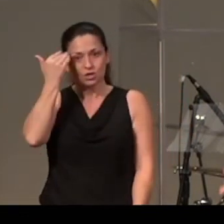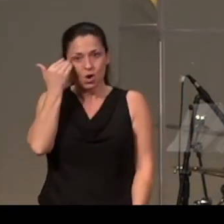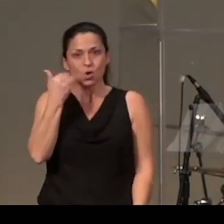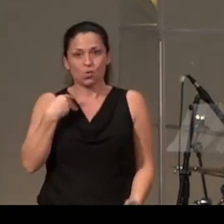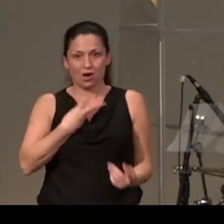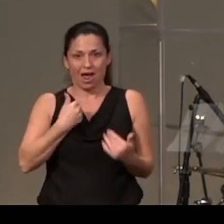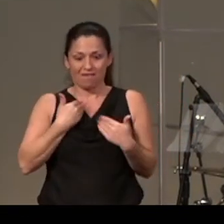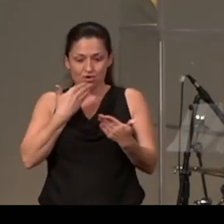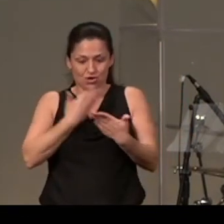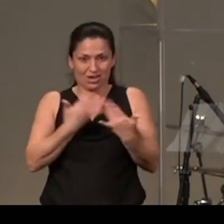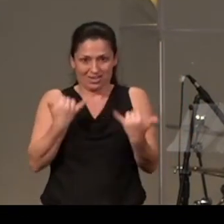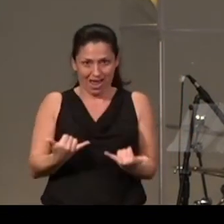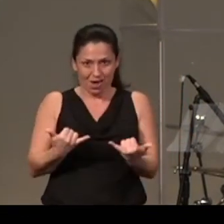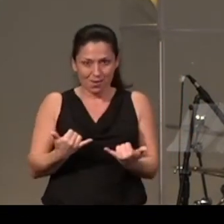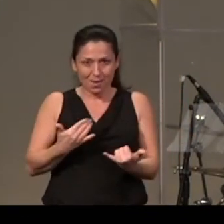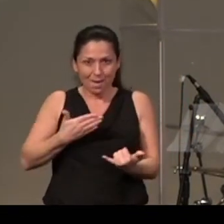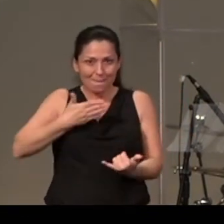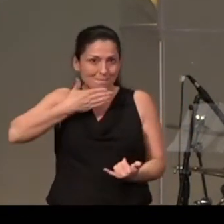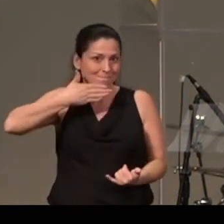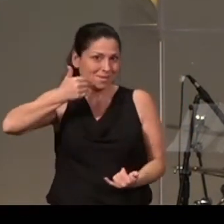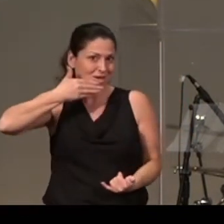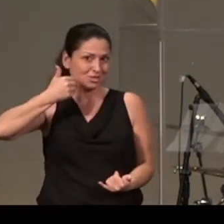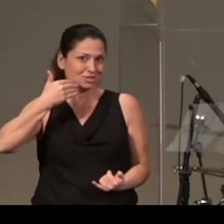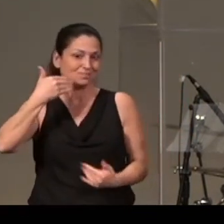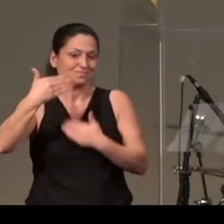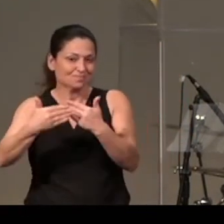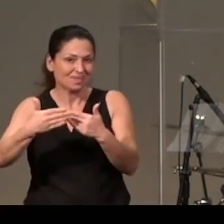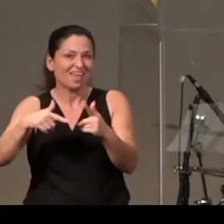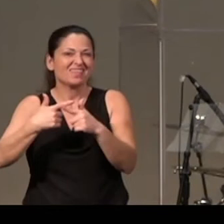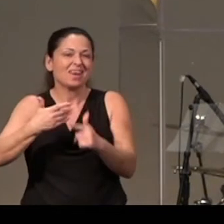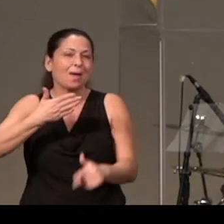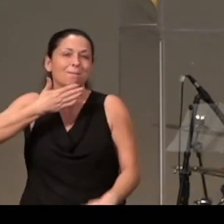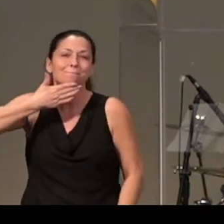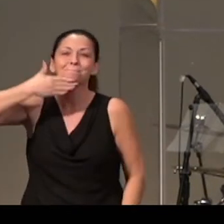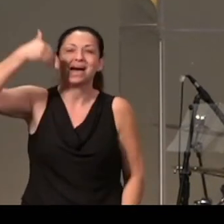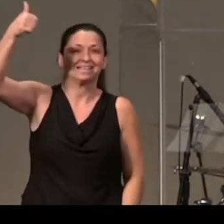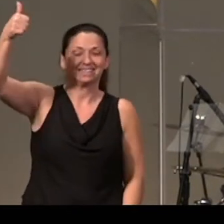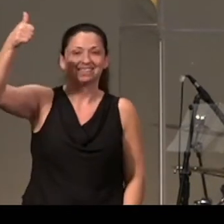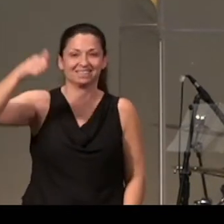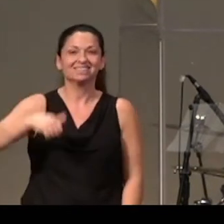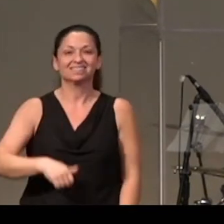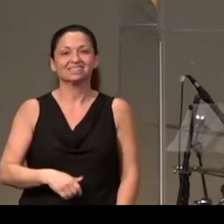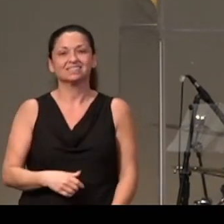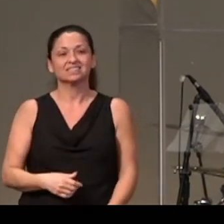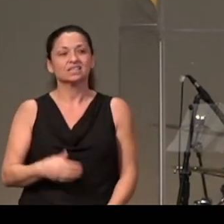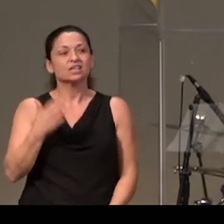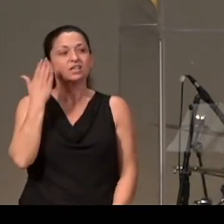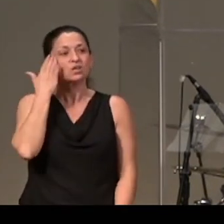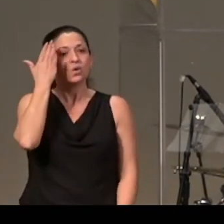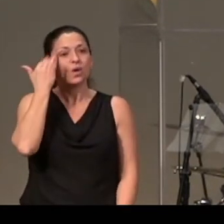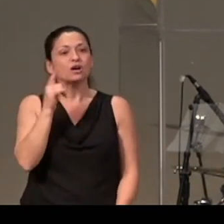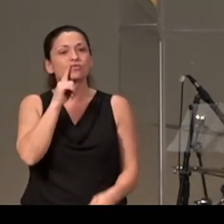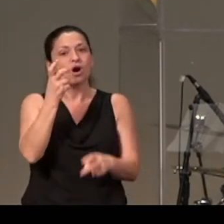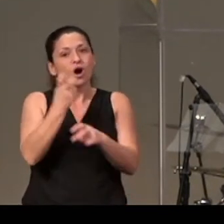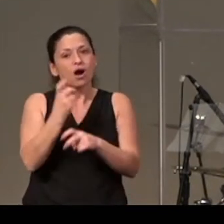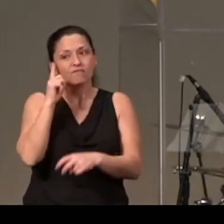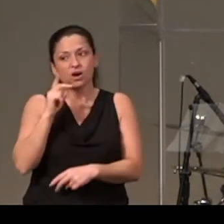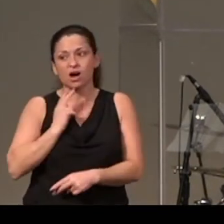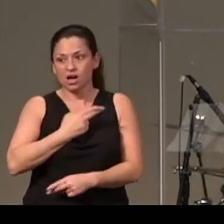And you know why else that's so important? Because life here is hard, isn't it? And a lot of us are going through